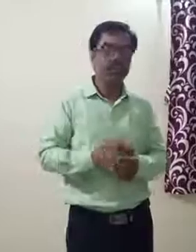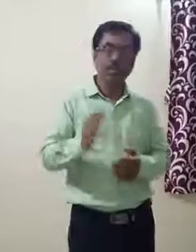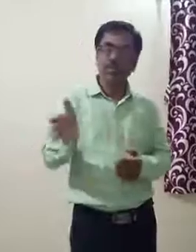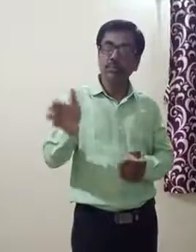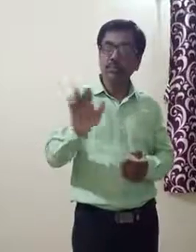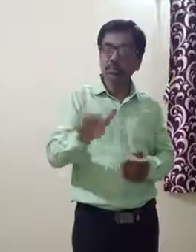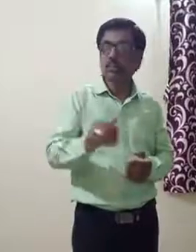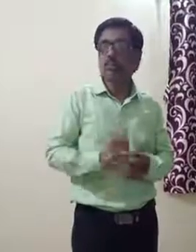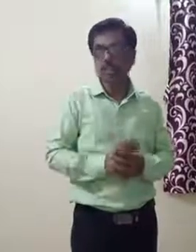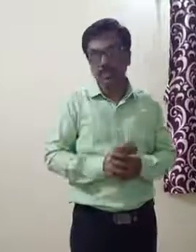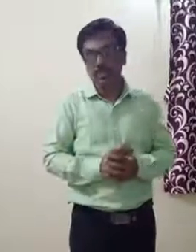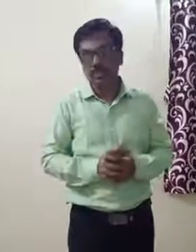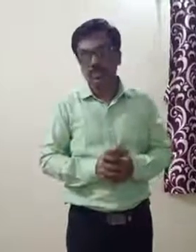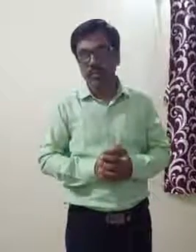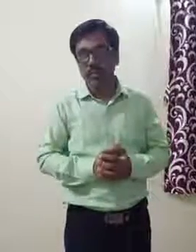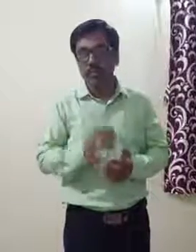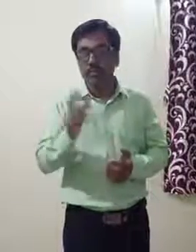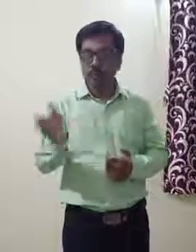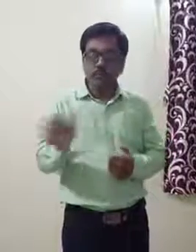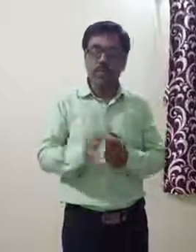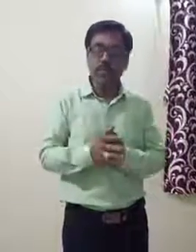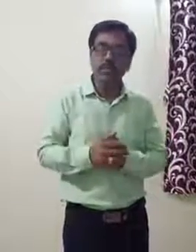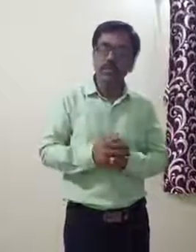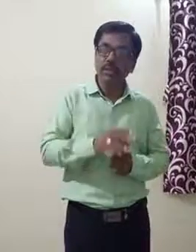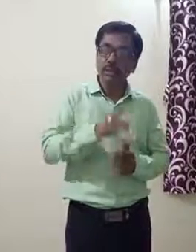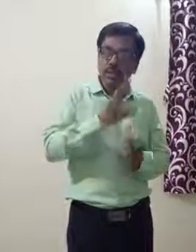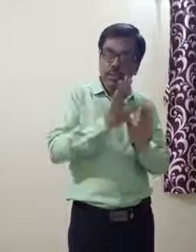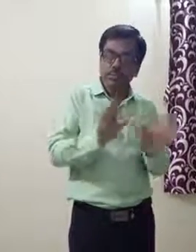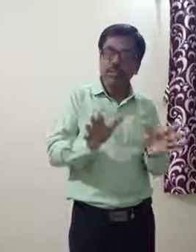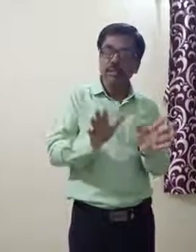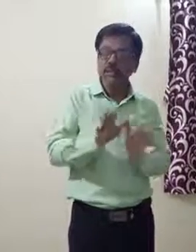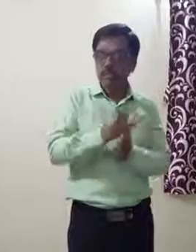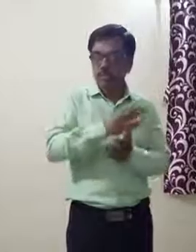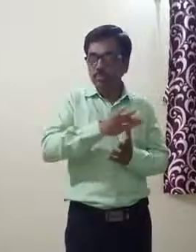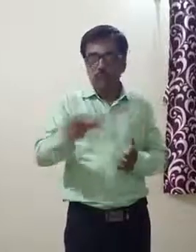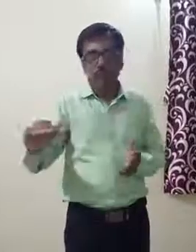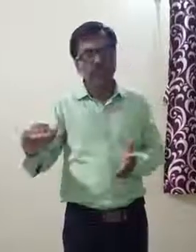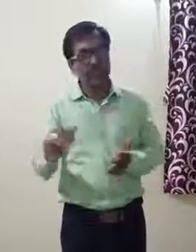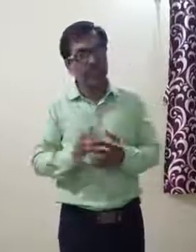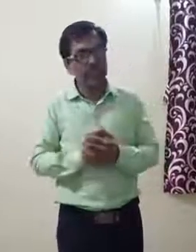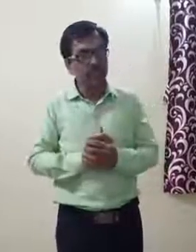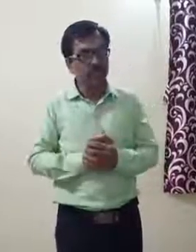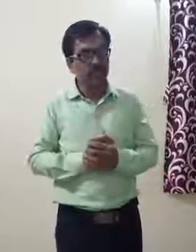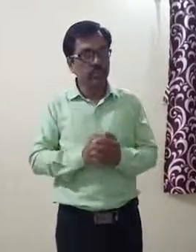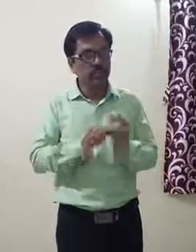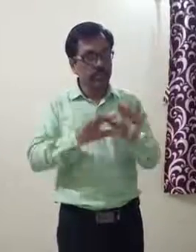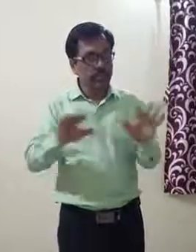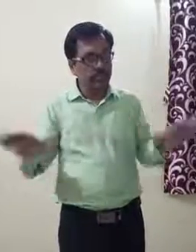up their business in the cities. And because of that, Napoleon removed these trade